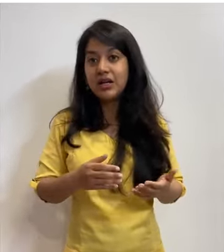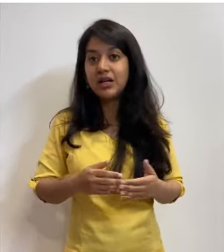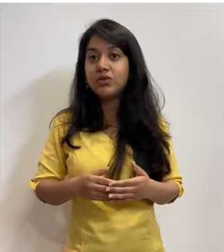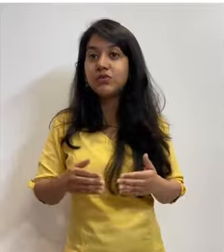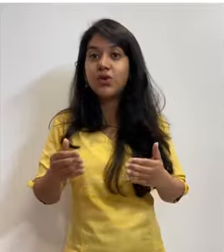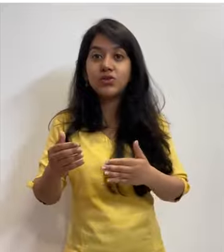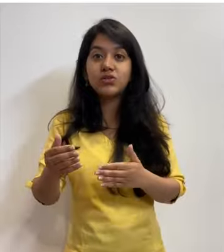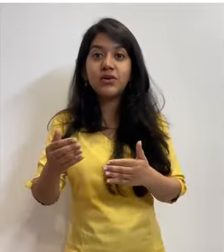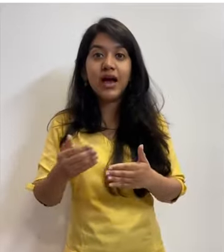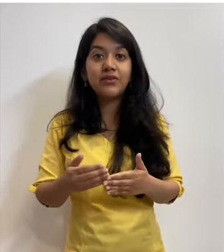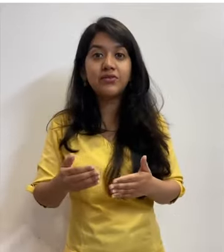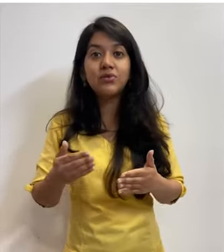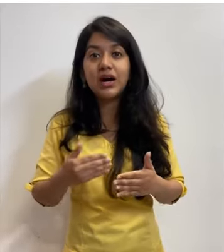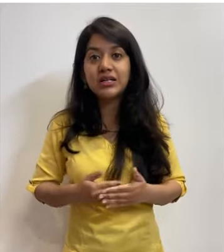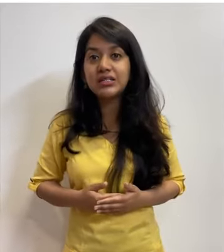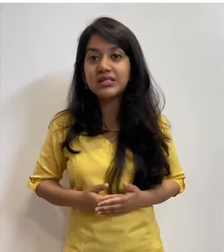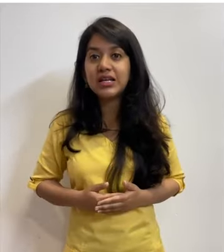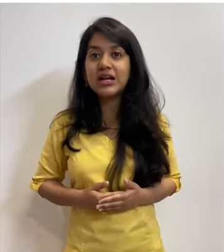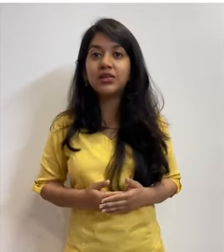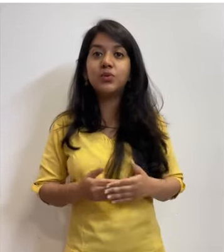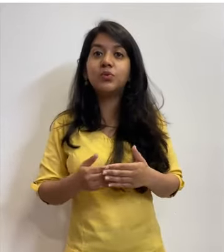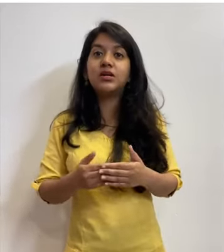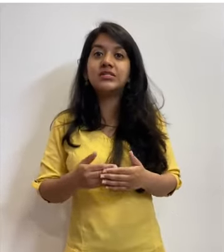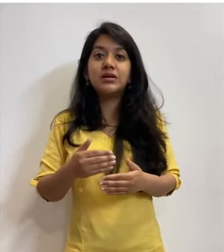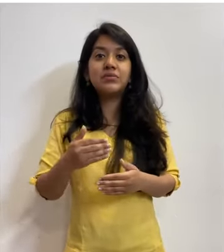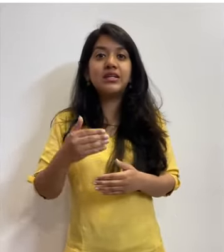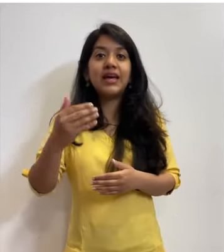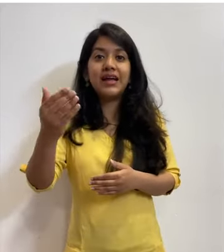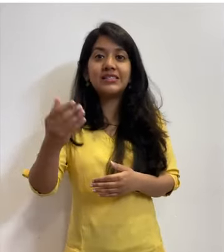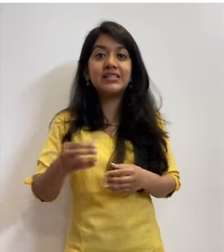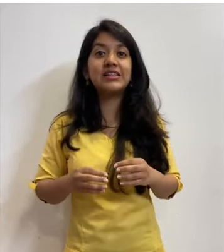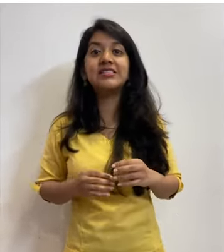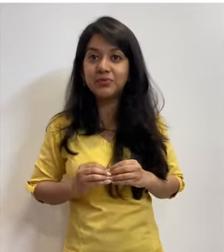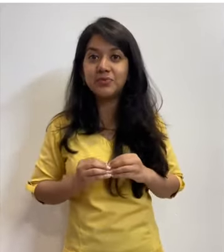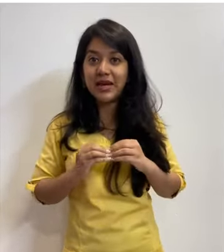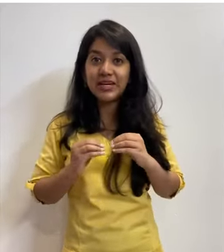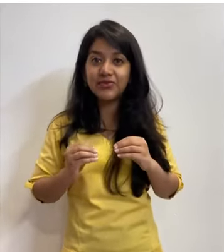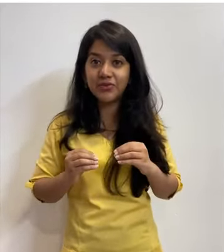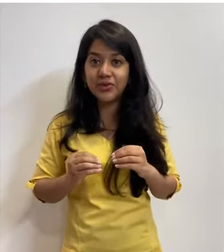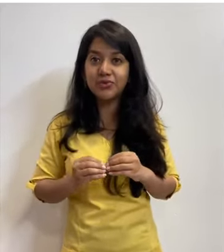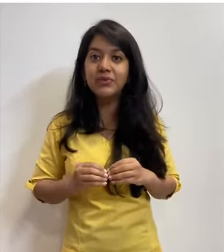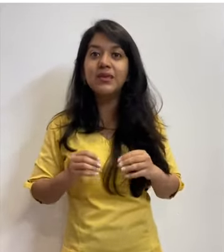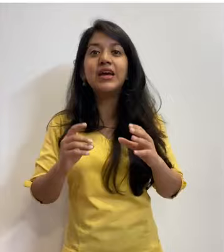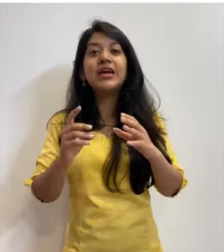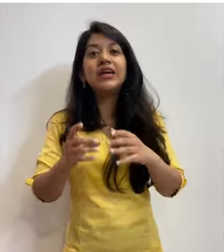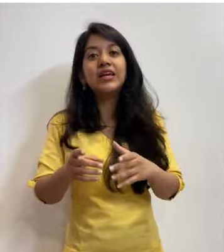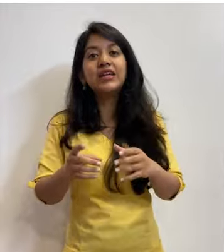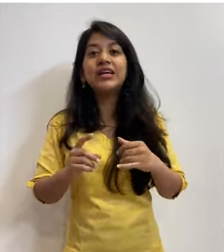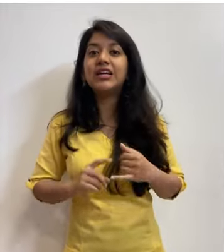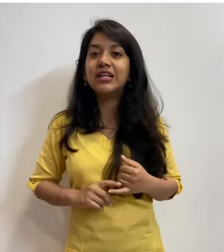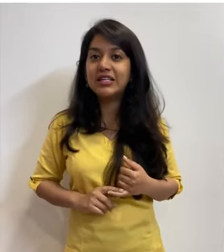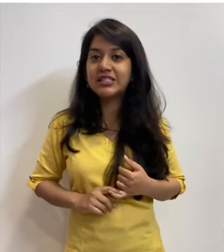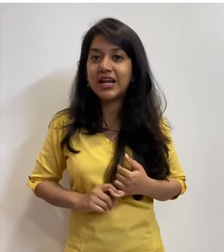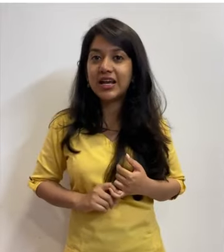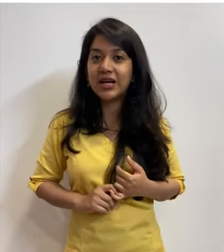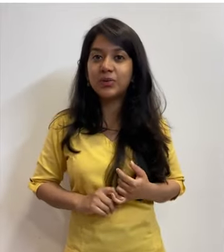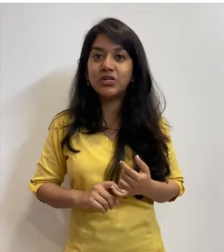will also have to understand the word somebody else is spelling for you in Indian Sign Language